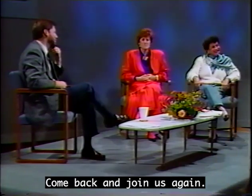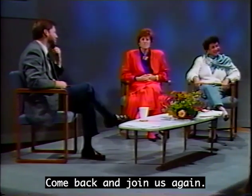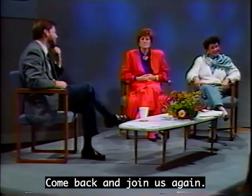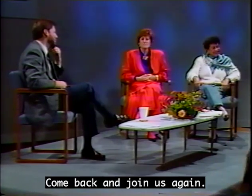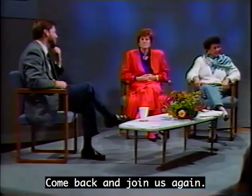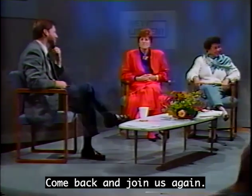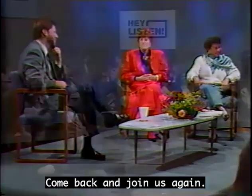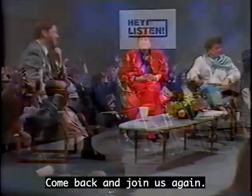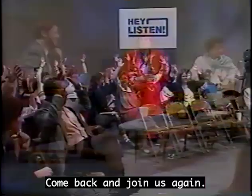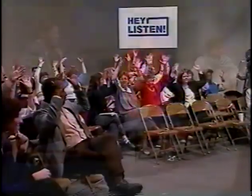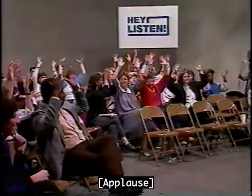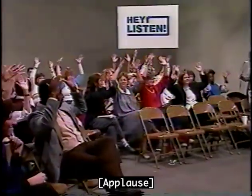back and join us again.